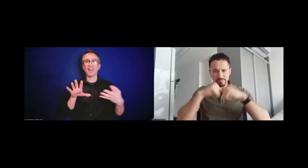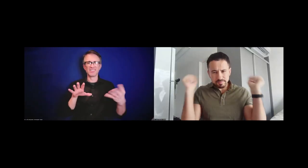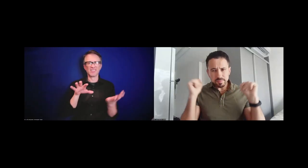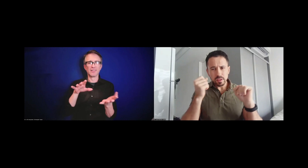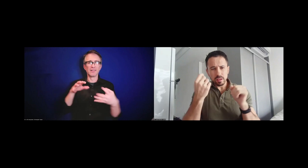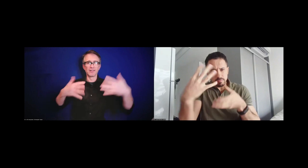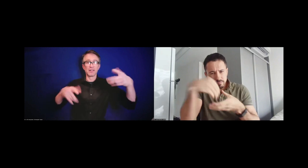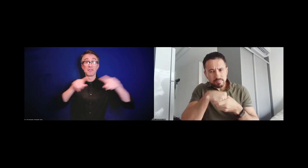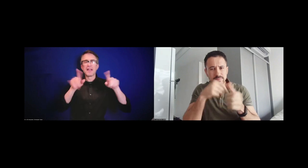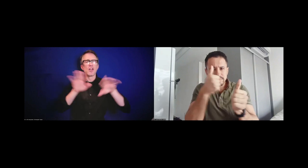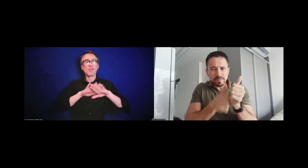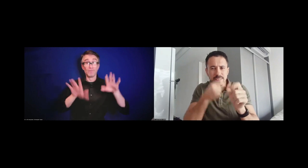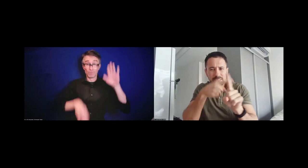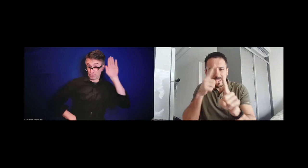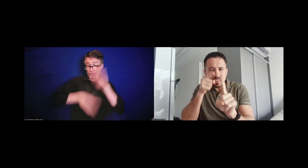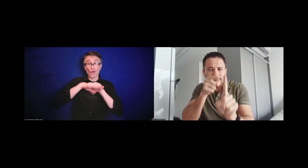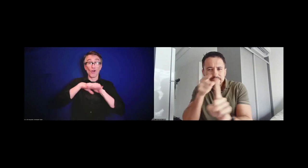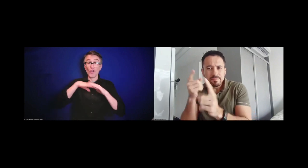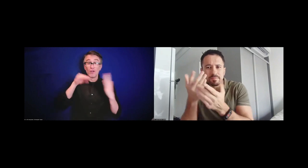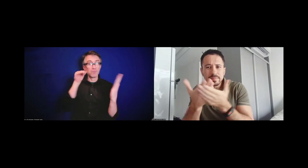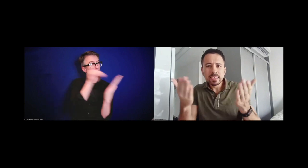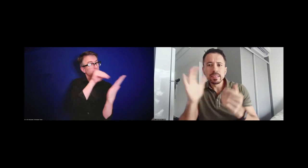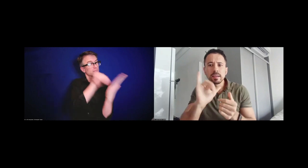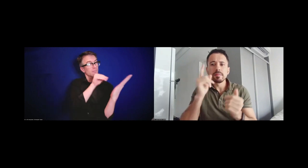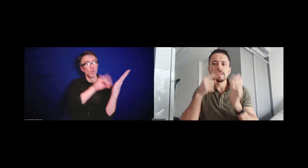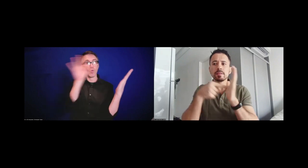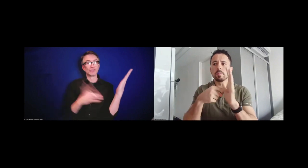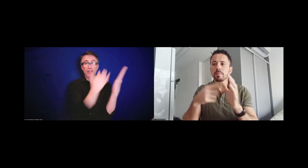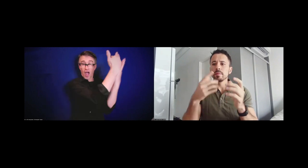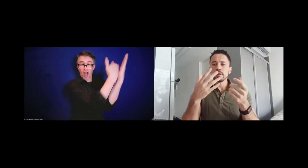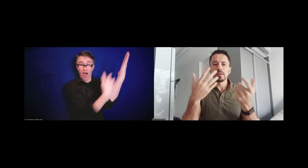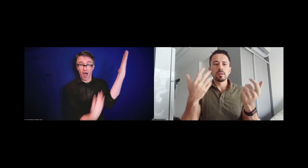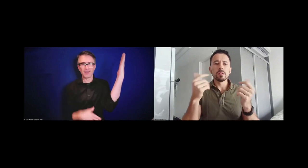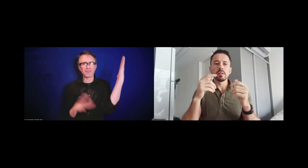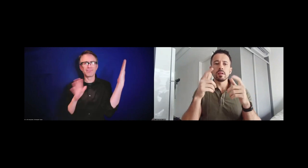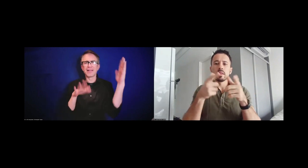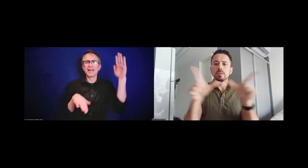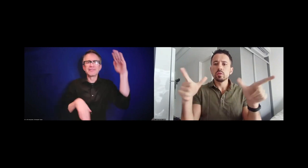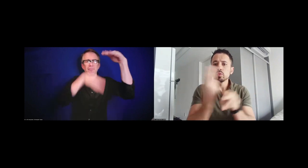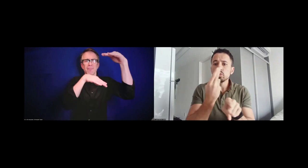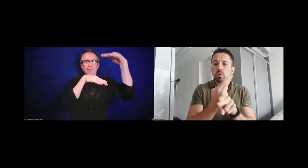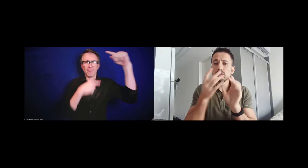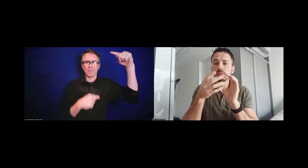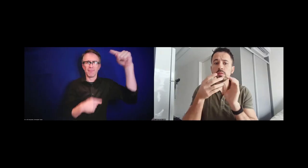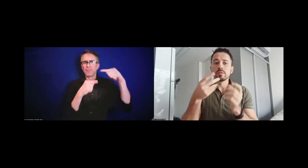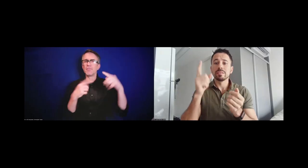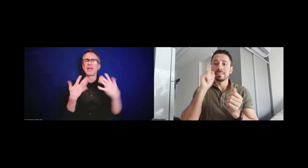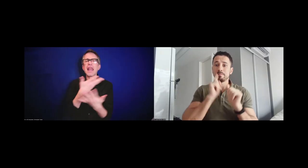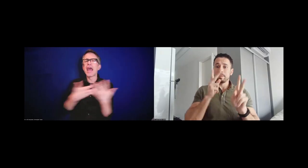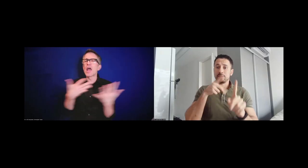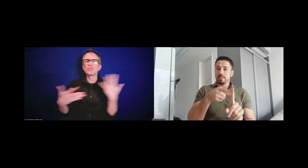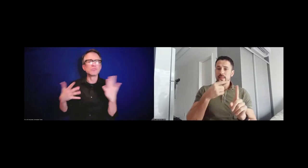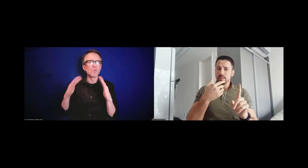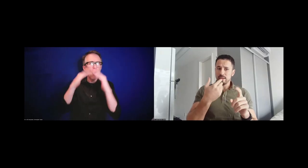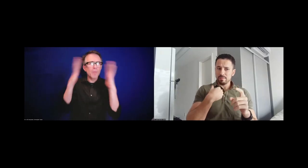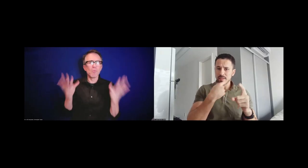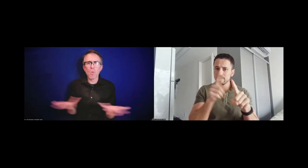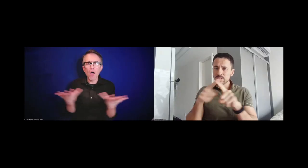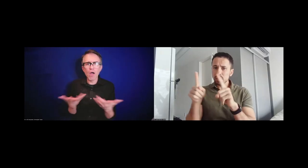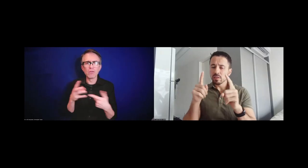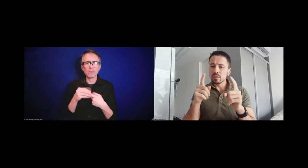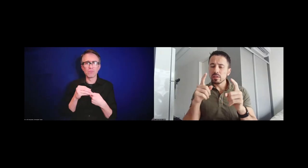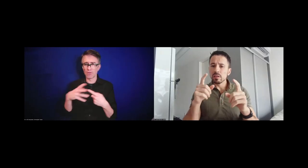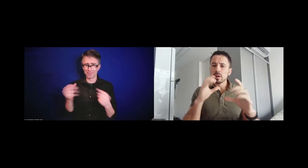country. Oftentimes, it's not nuanced enough to actually talk about the differences within, for example, people who use